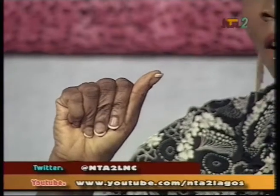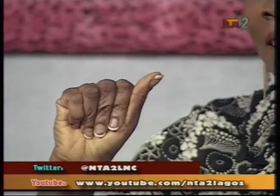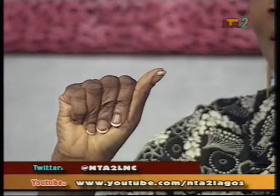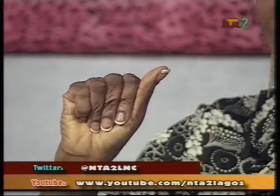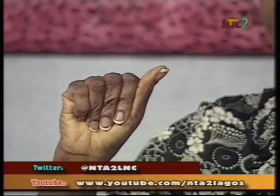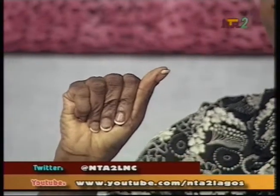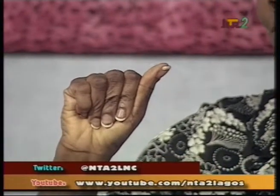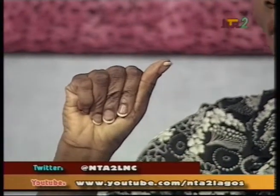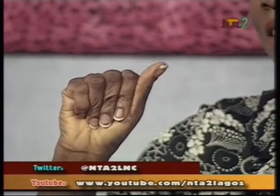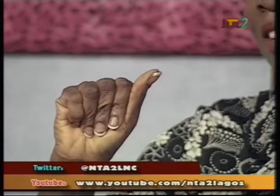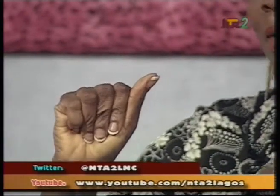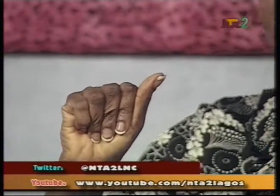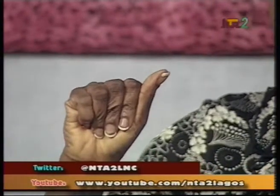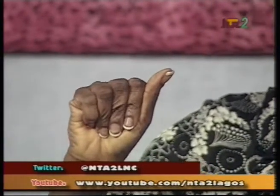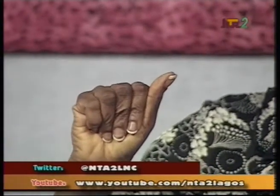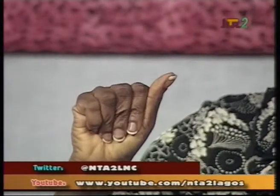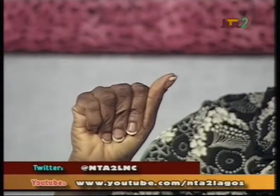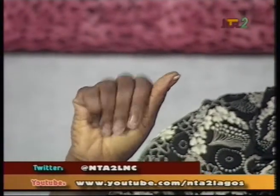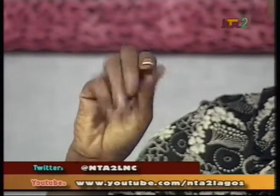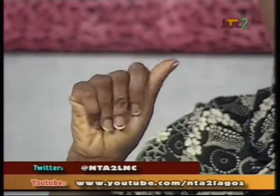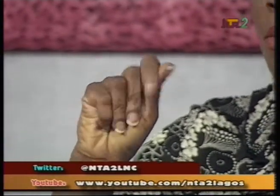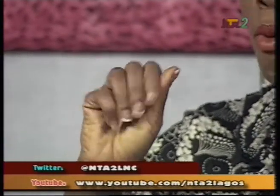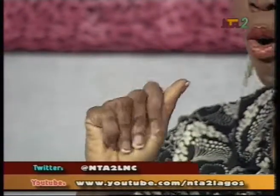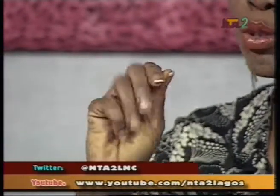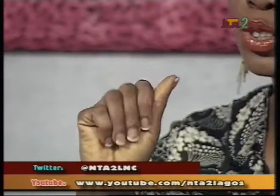hand. It's so easy. This is how we mold